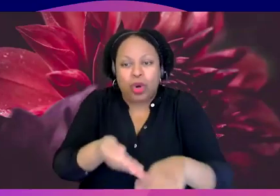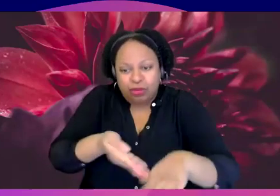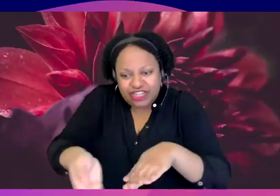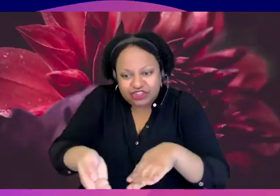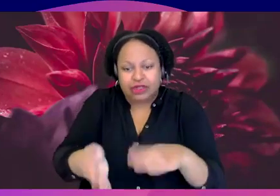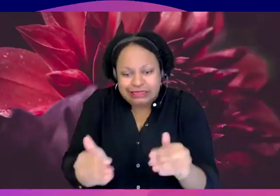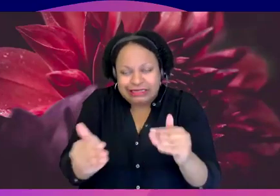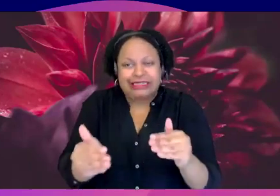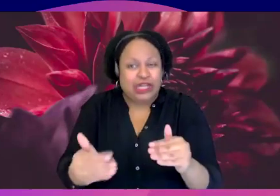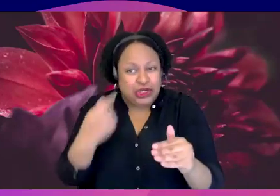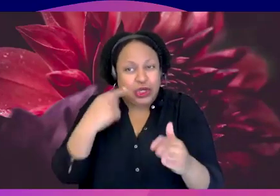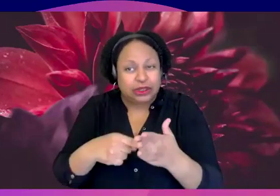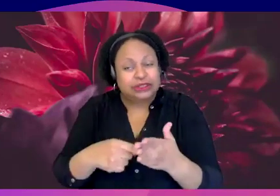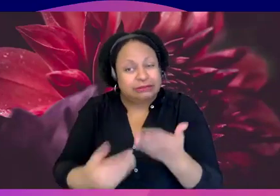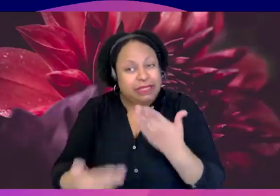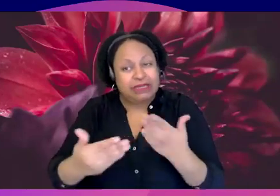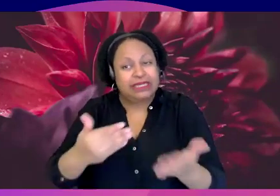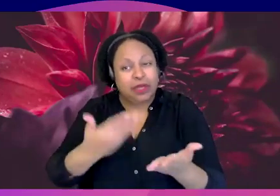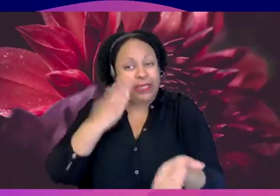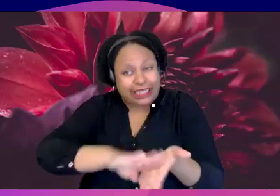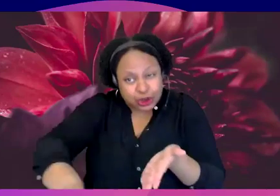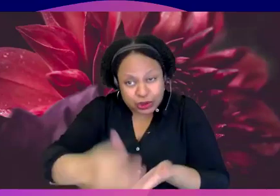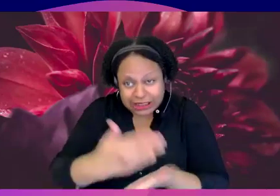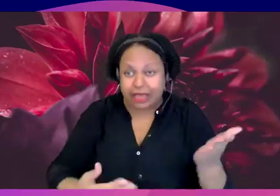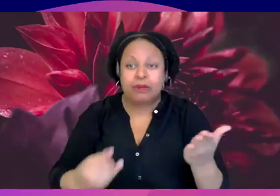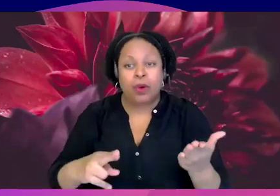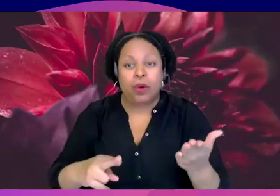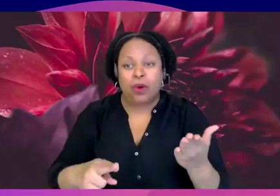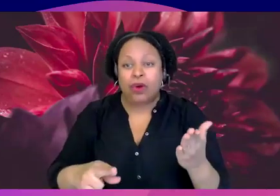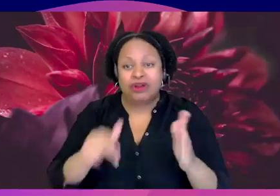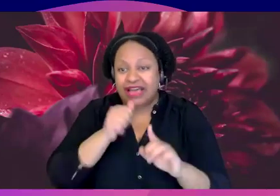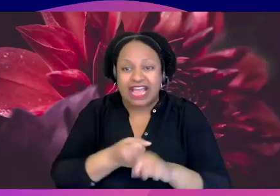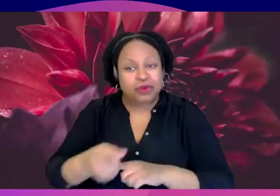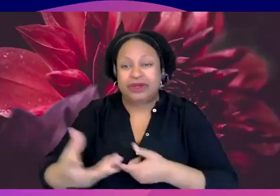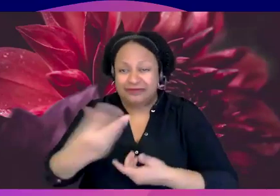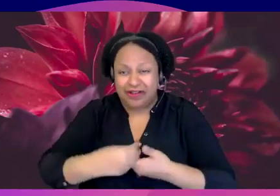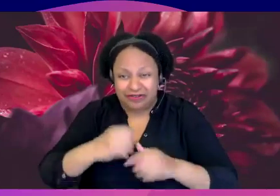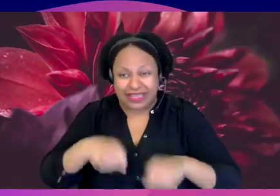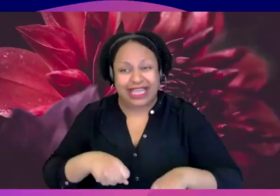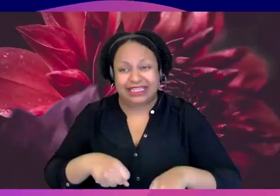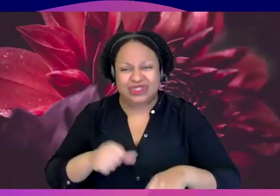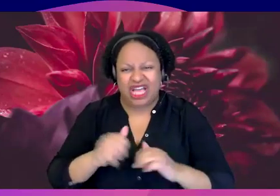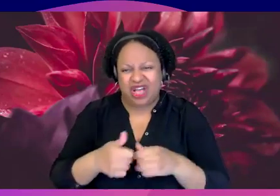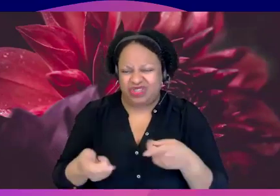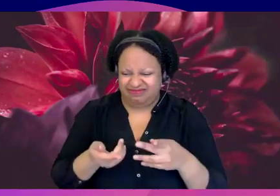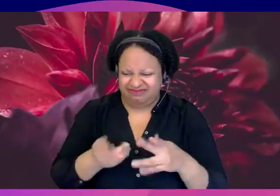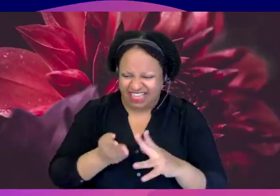may exclude or may not be accessible to everyone who's already a part of the field or sector. So how do we navigate that?